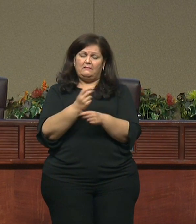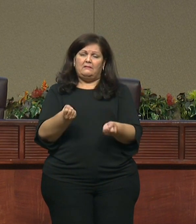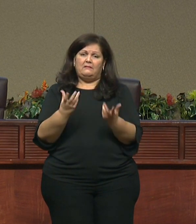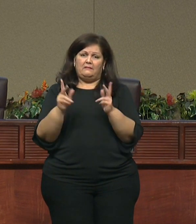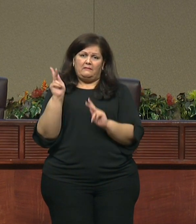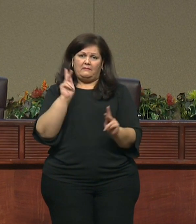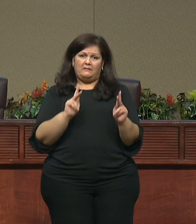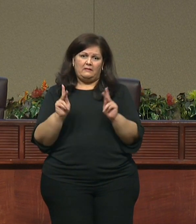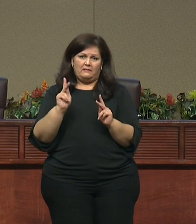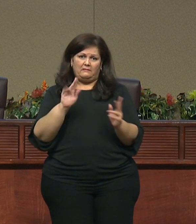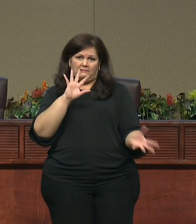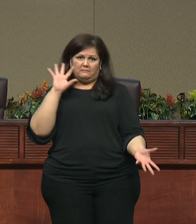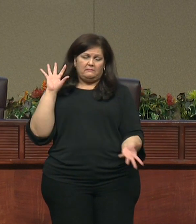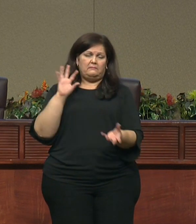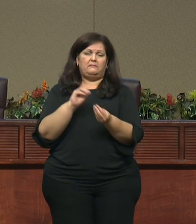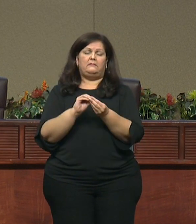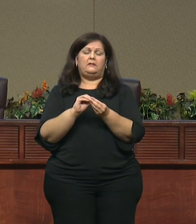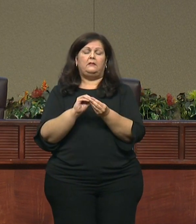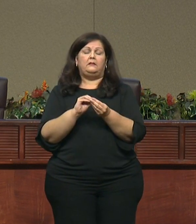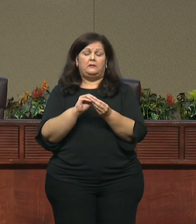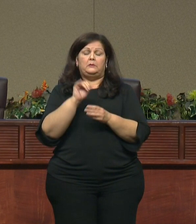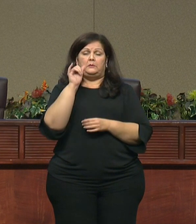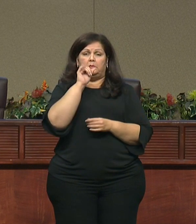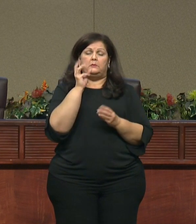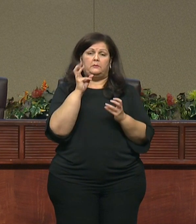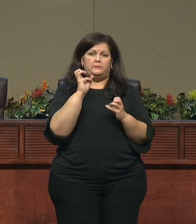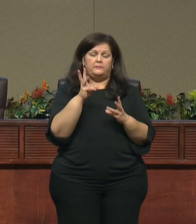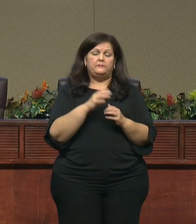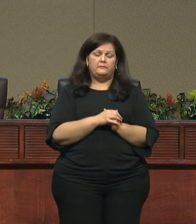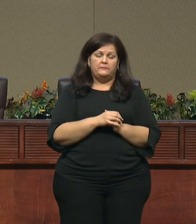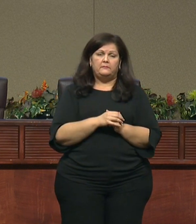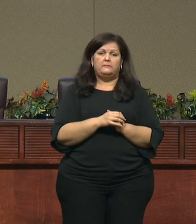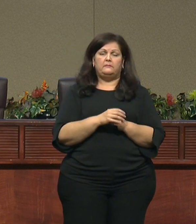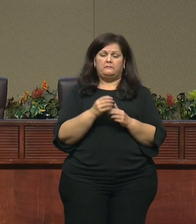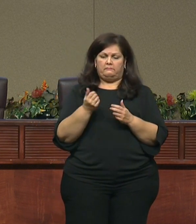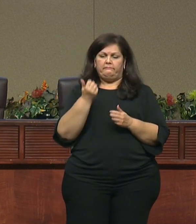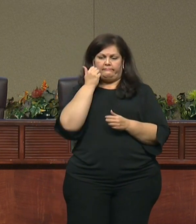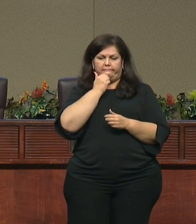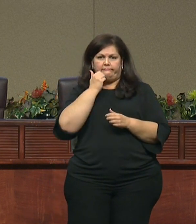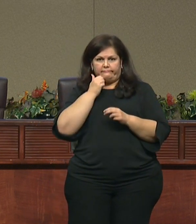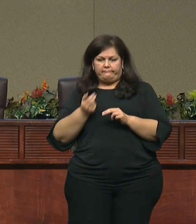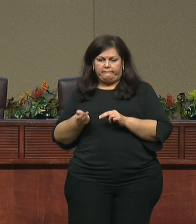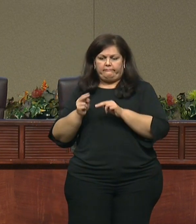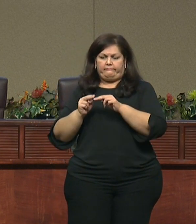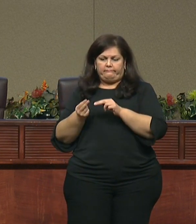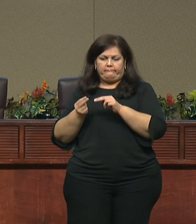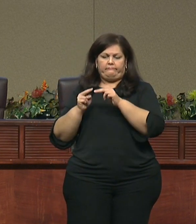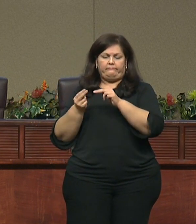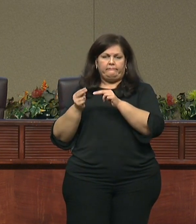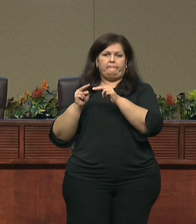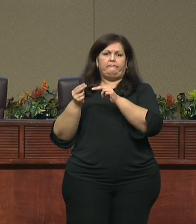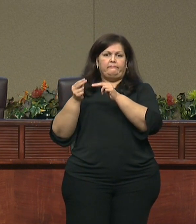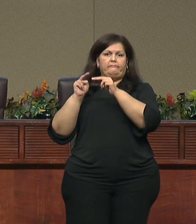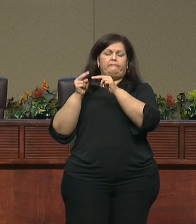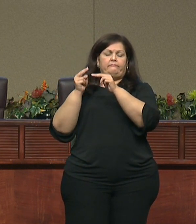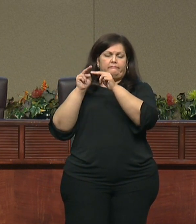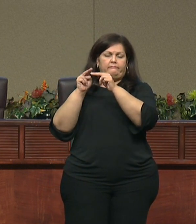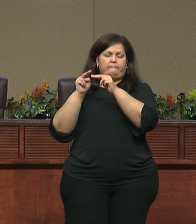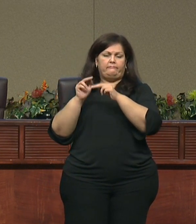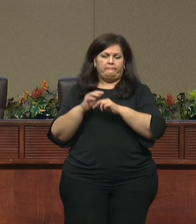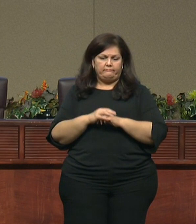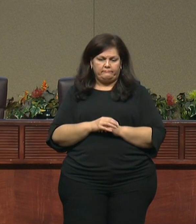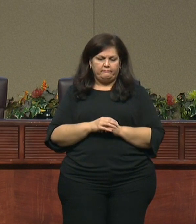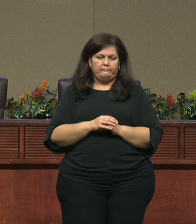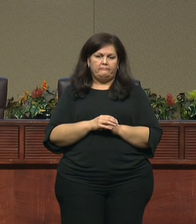of time. When we look at the day-over-day increases, there's something to, I guess,